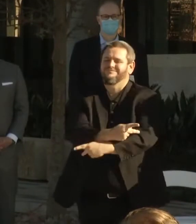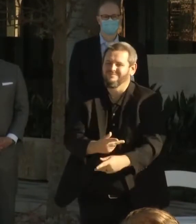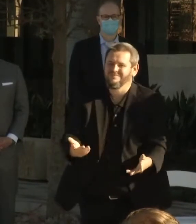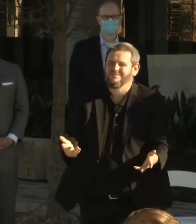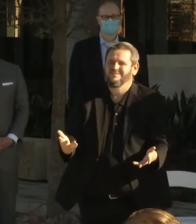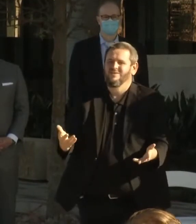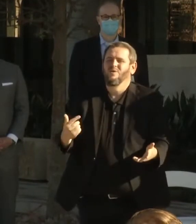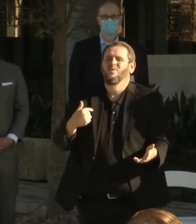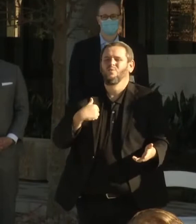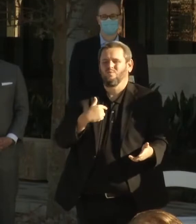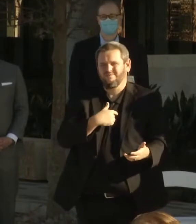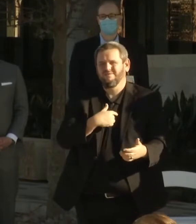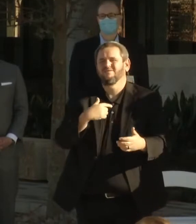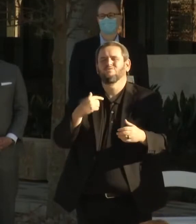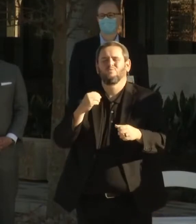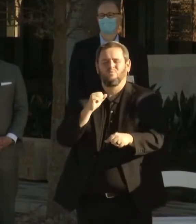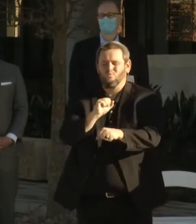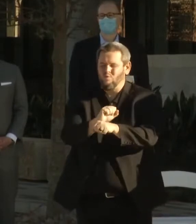basis.